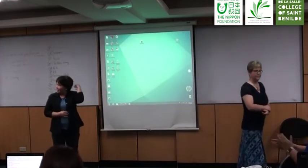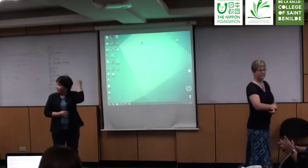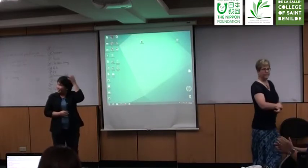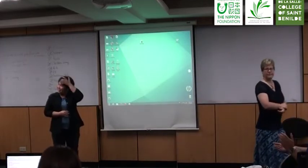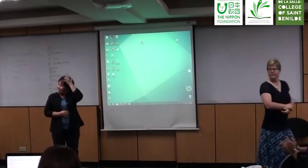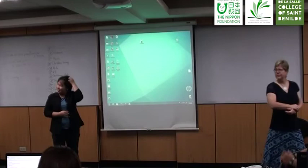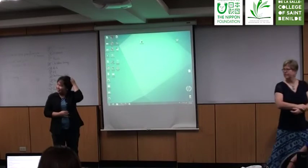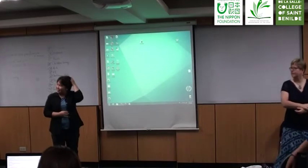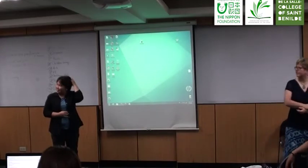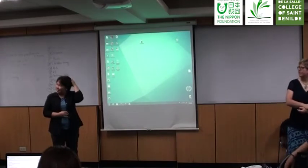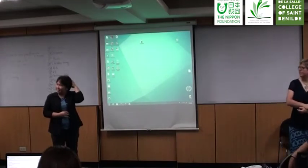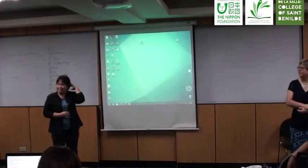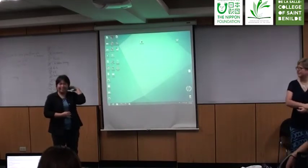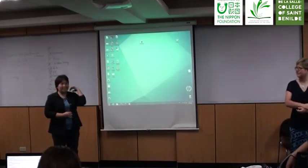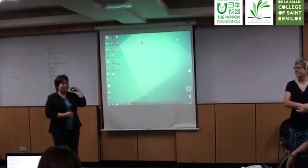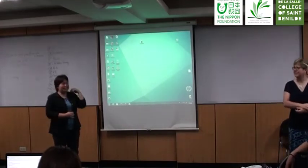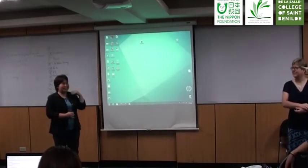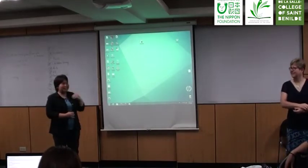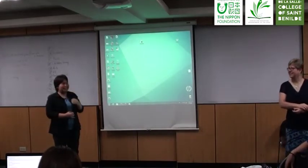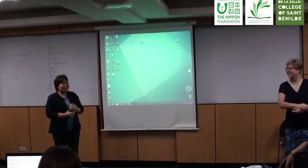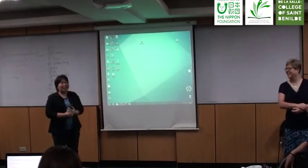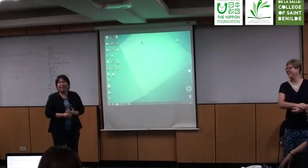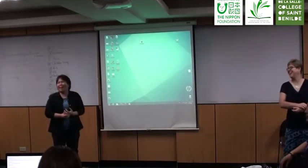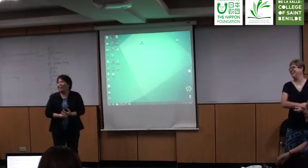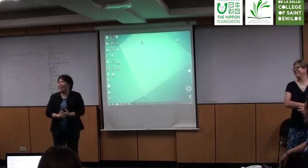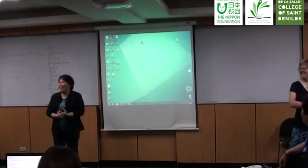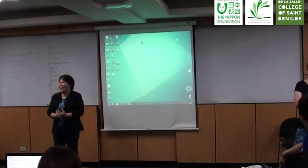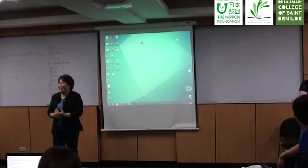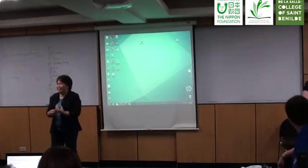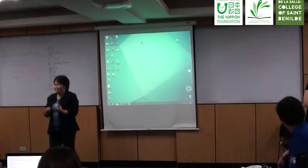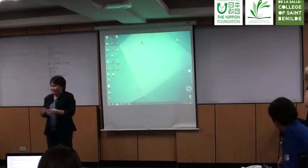All that. I'm giving you a time limit.